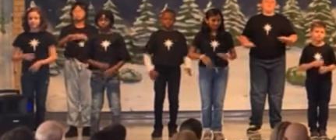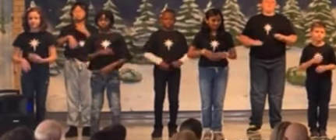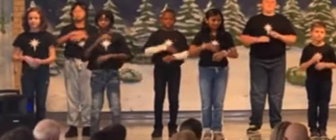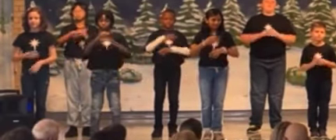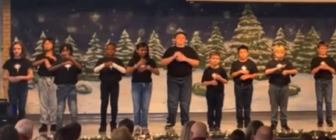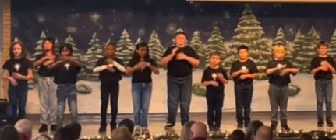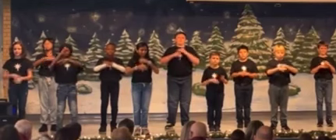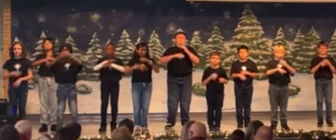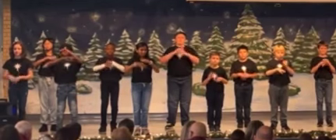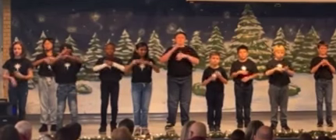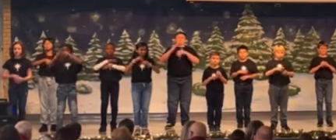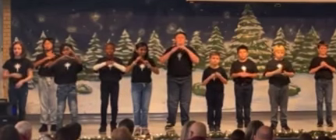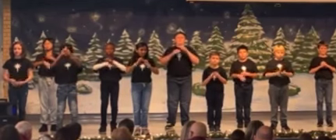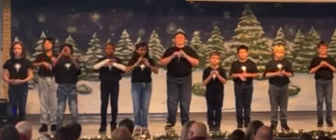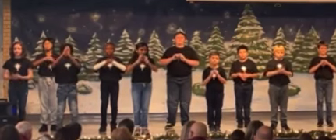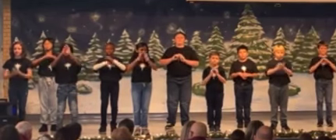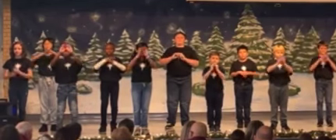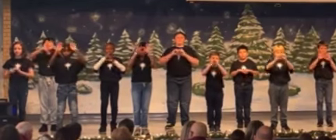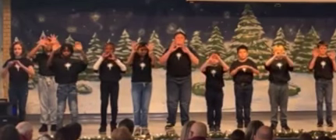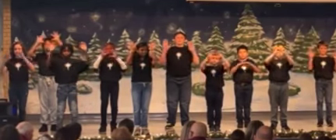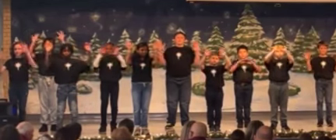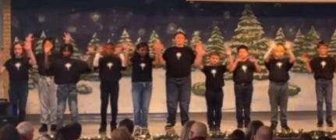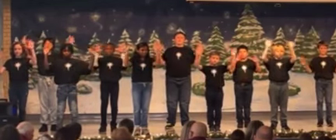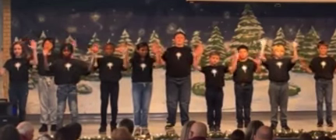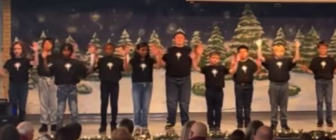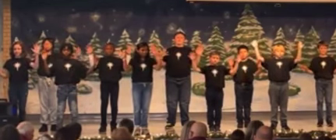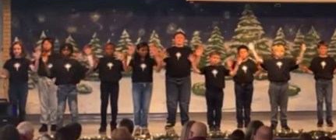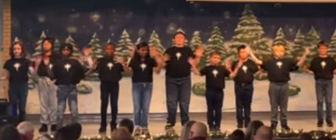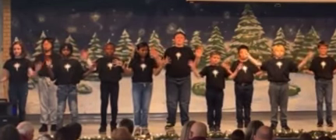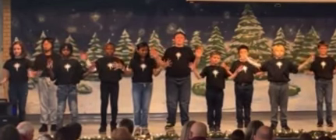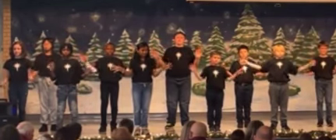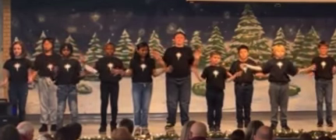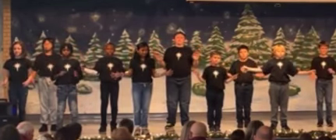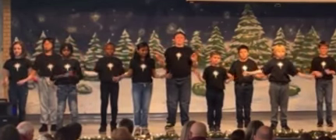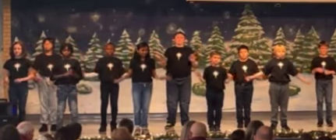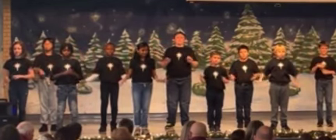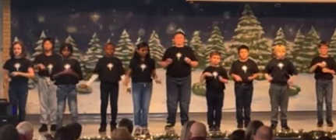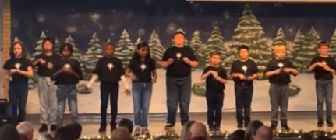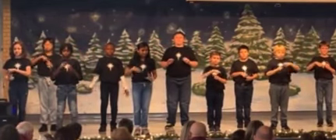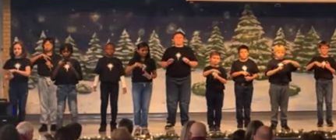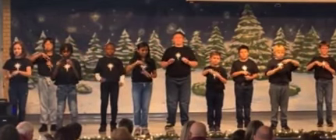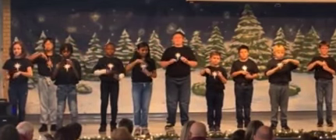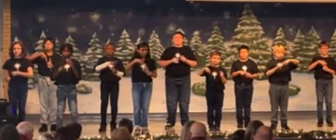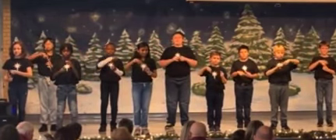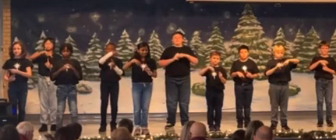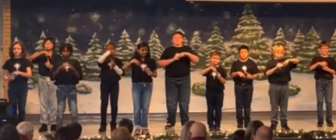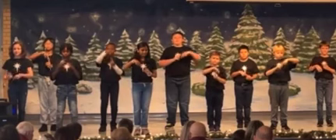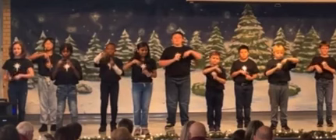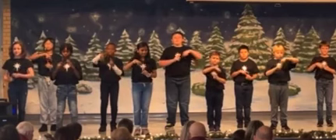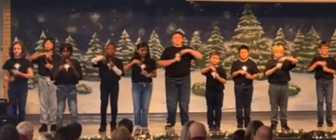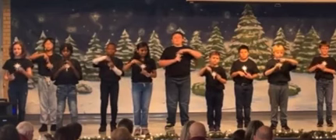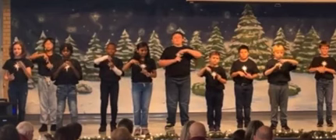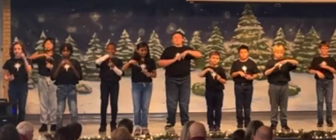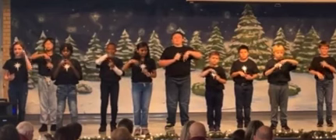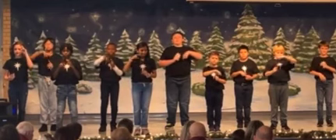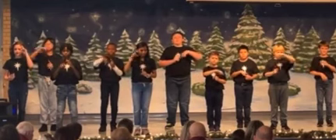all is bright. Round yon